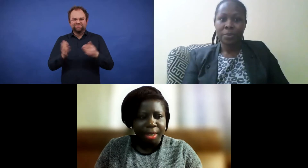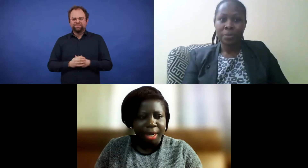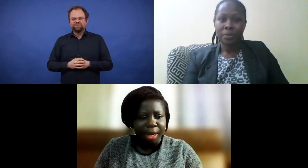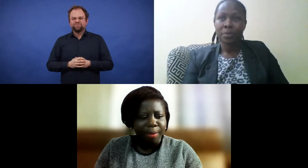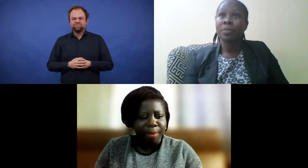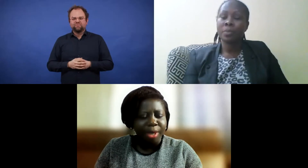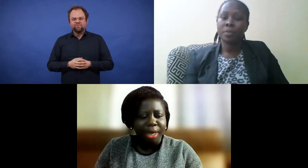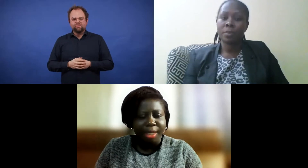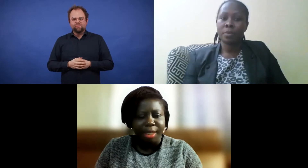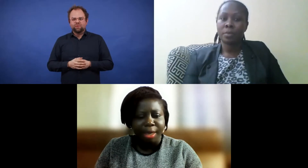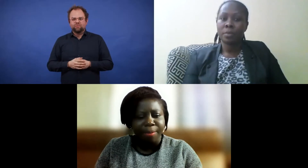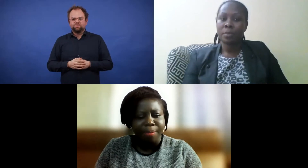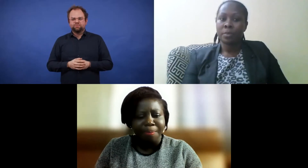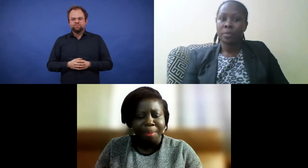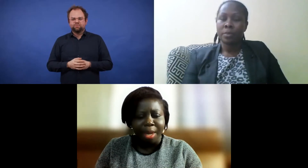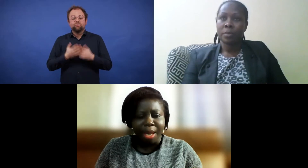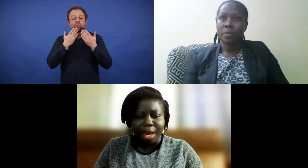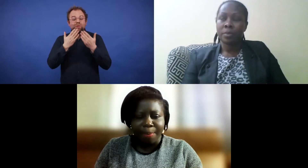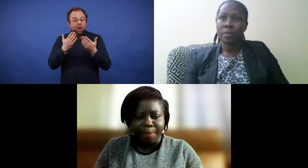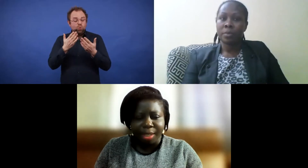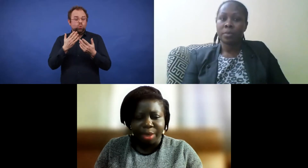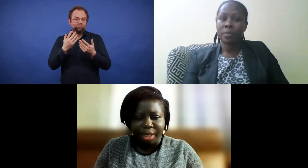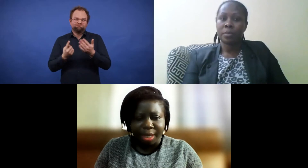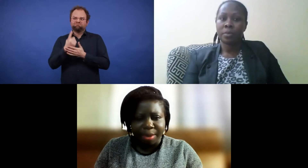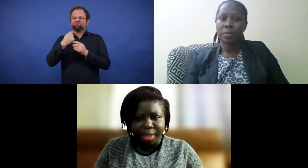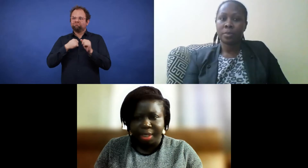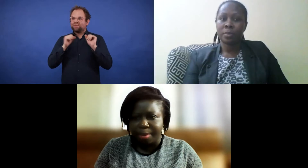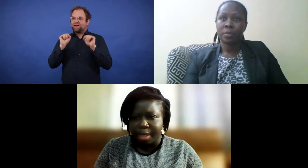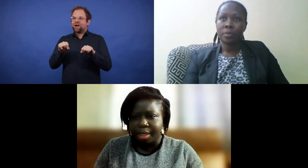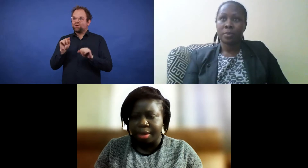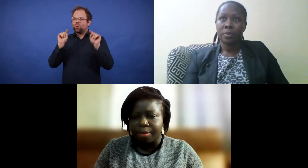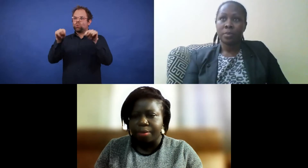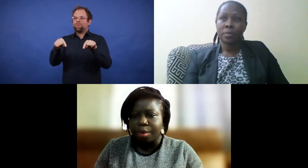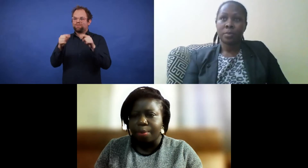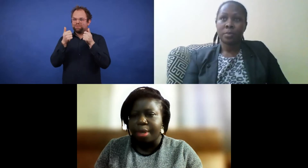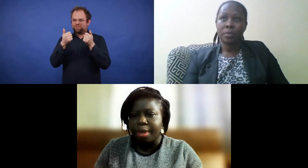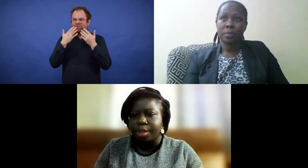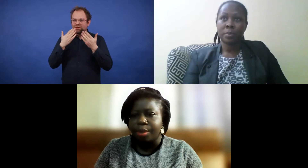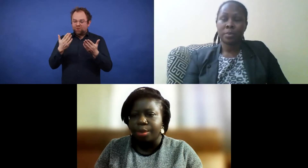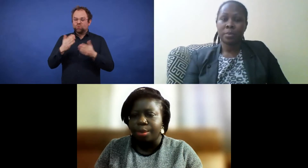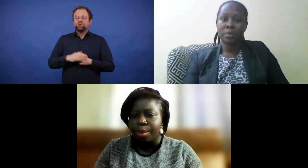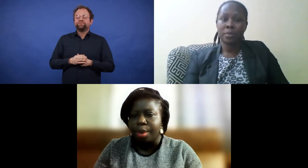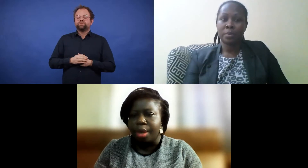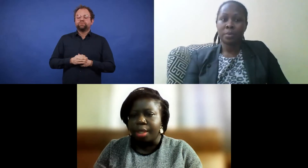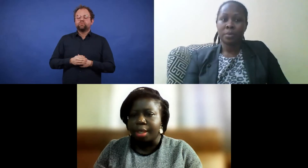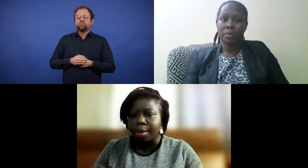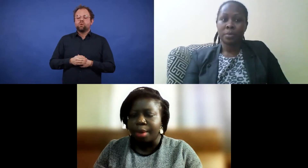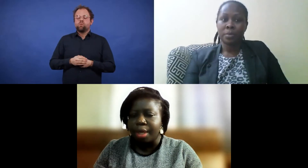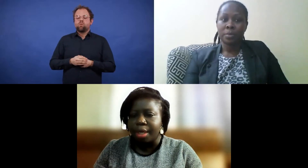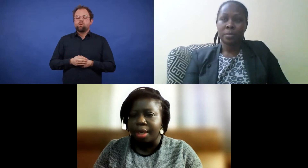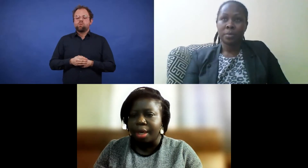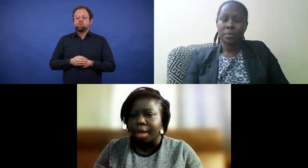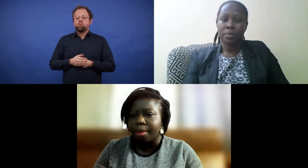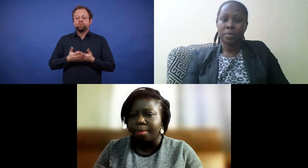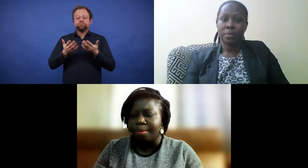actually, looking at a person with disability myself compared to